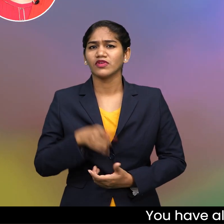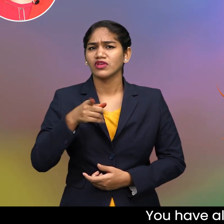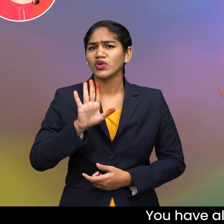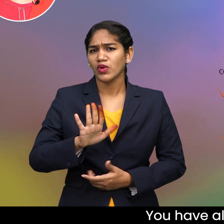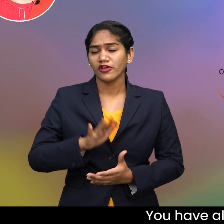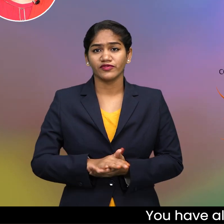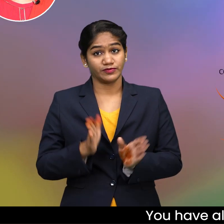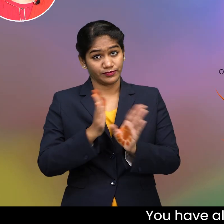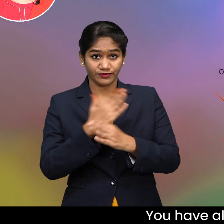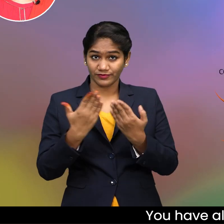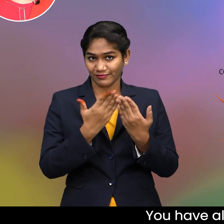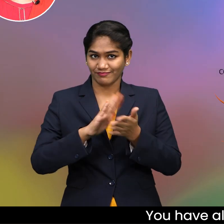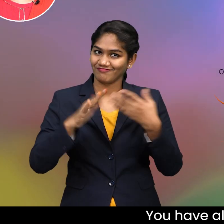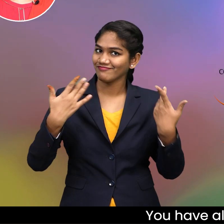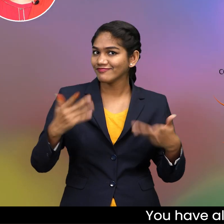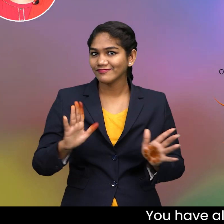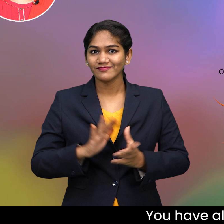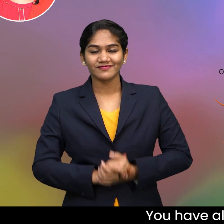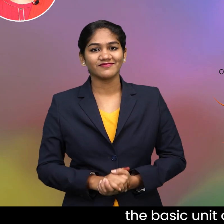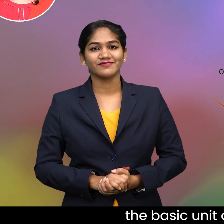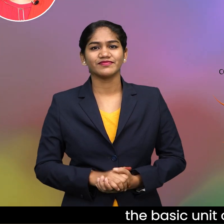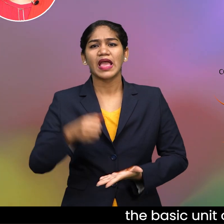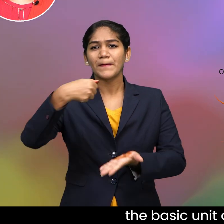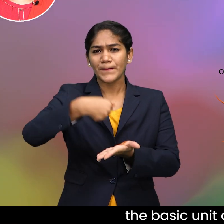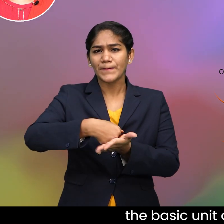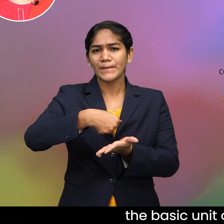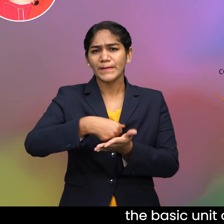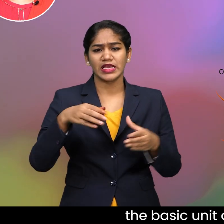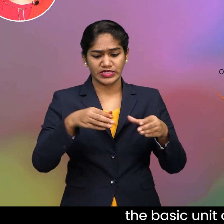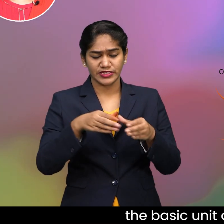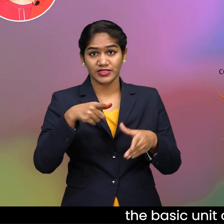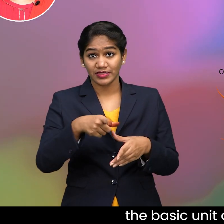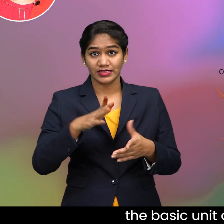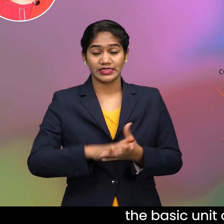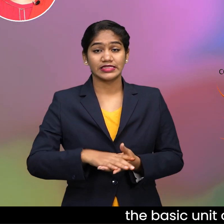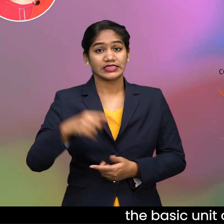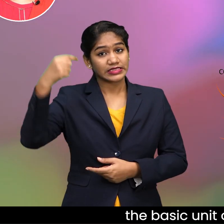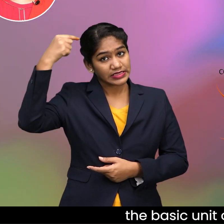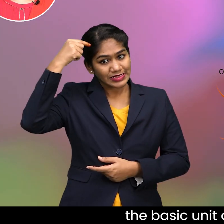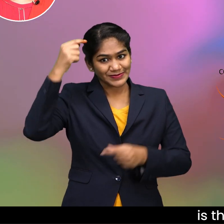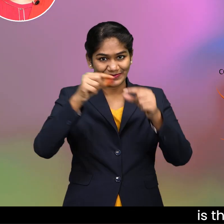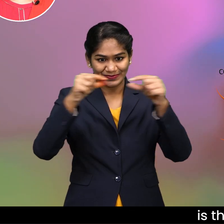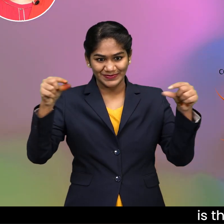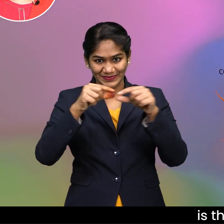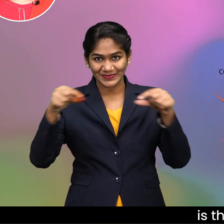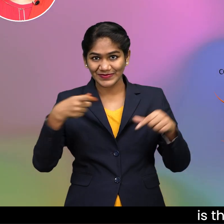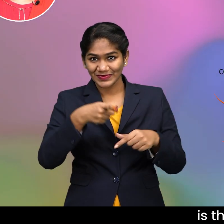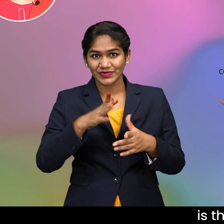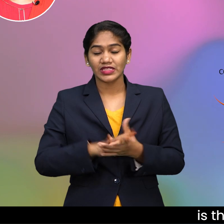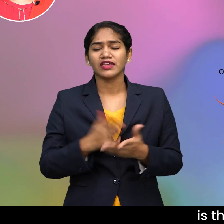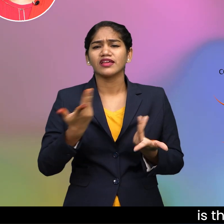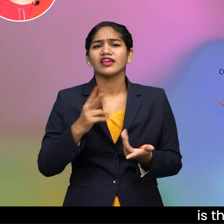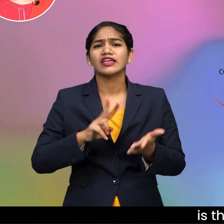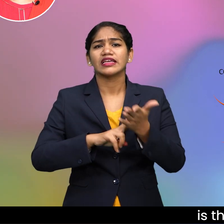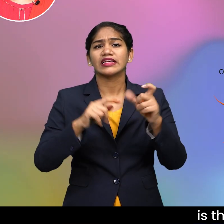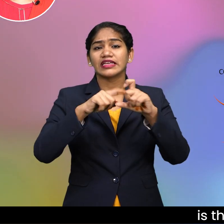You have already studied that the basic unit of the nervous system is the nerve cell